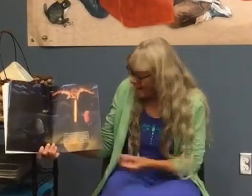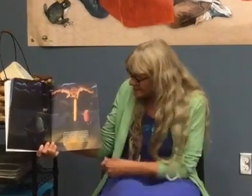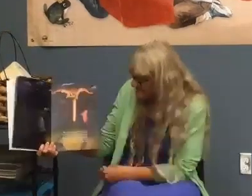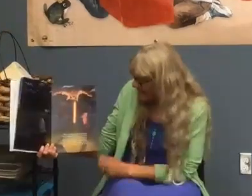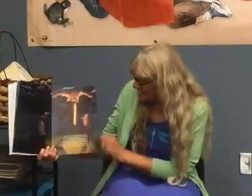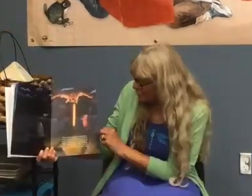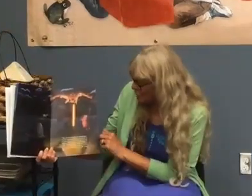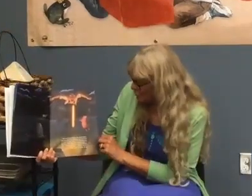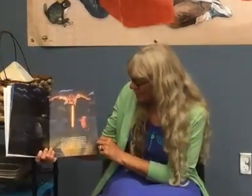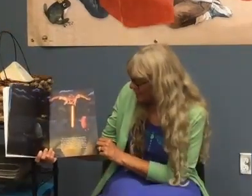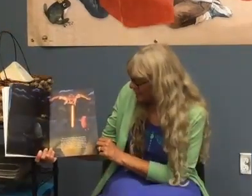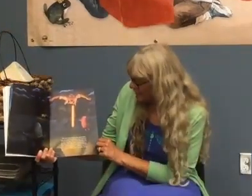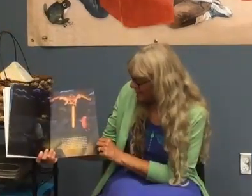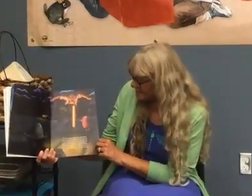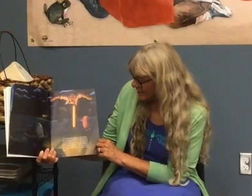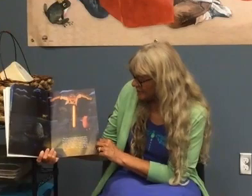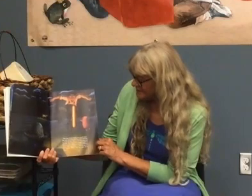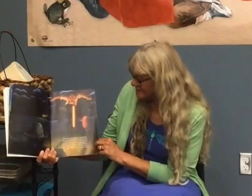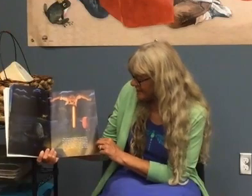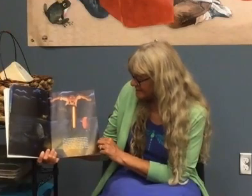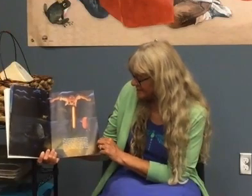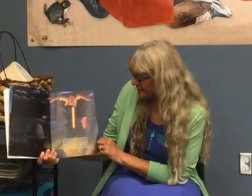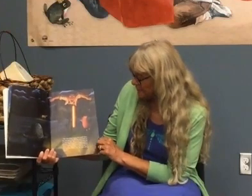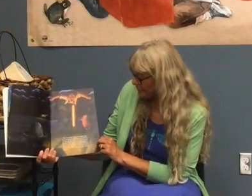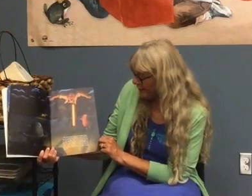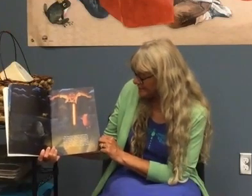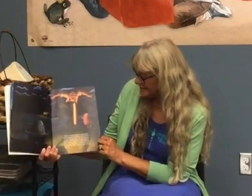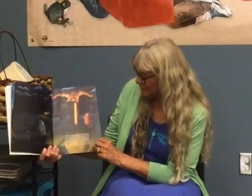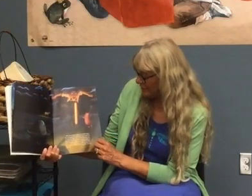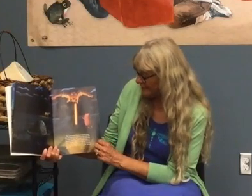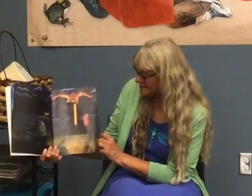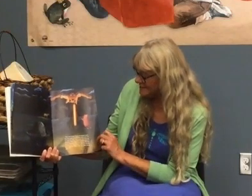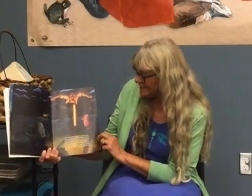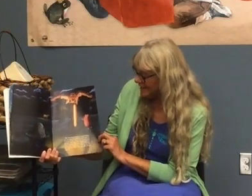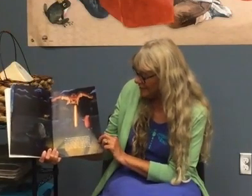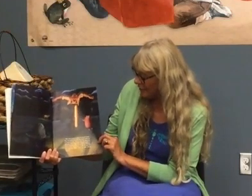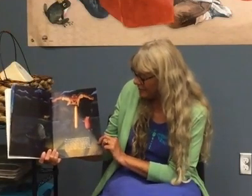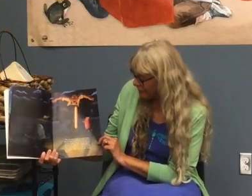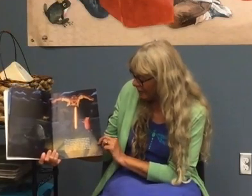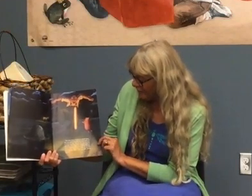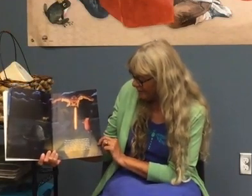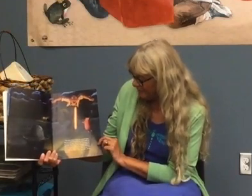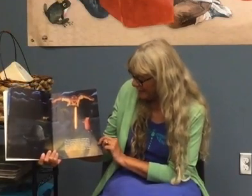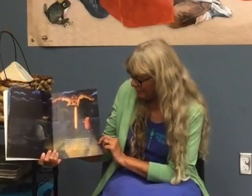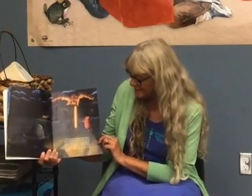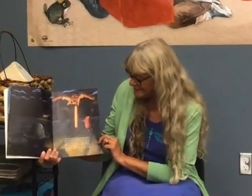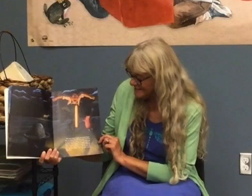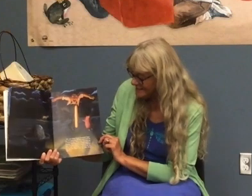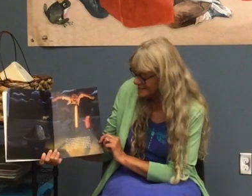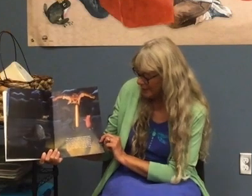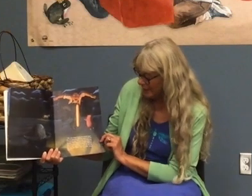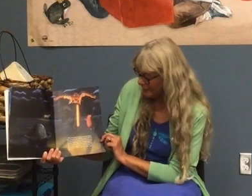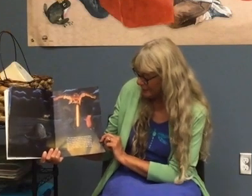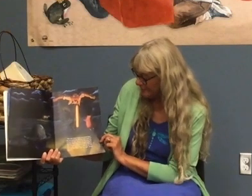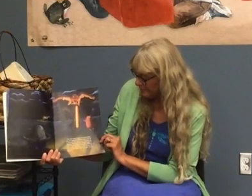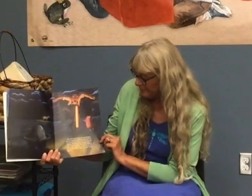The next thing I knew, he started dancing and prancing with that stick held out in front of him like it was his